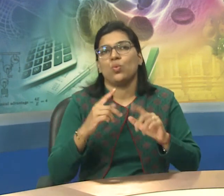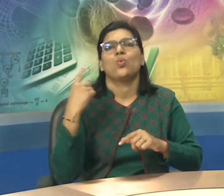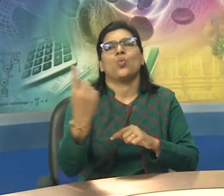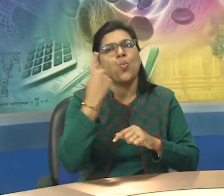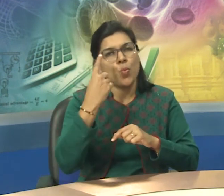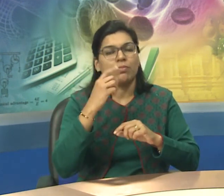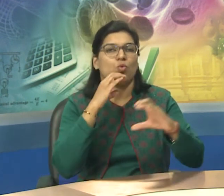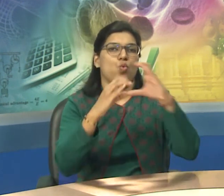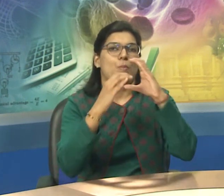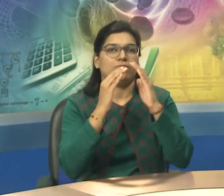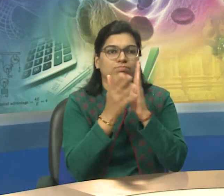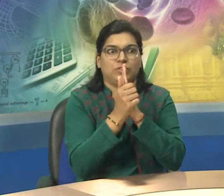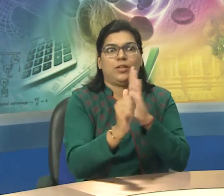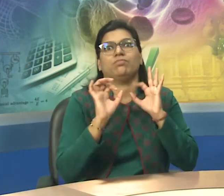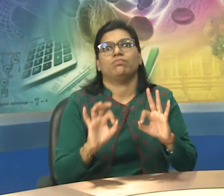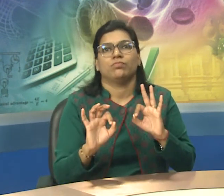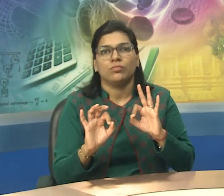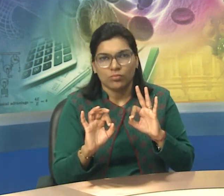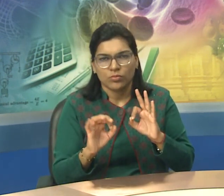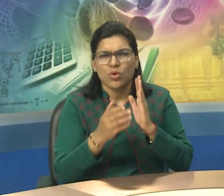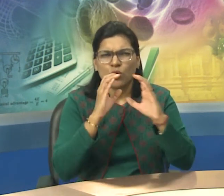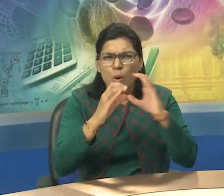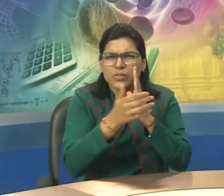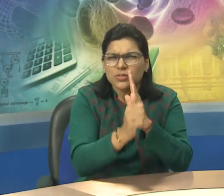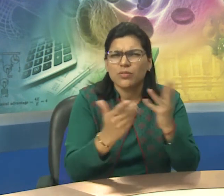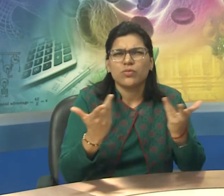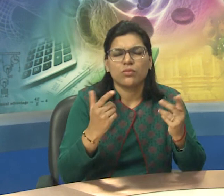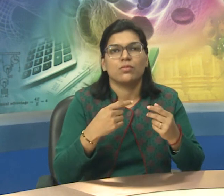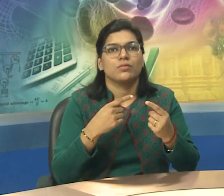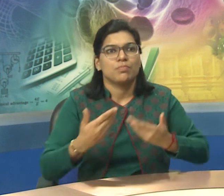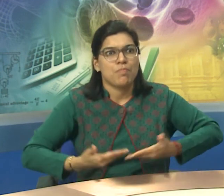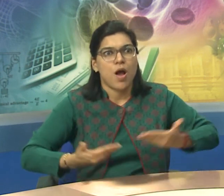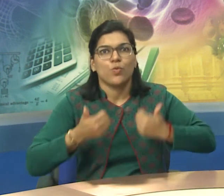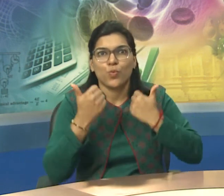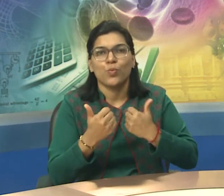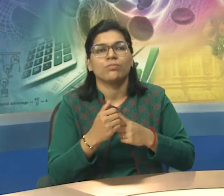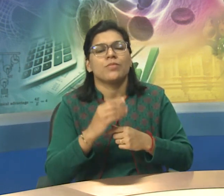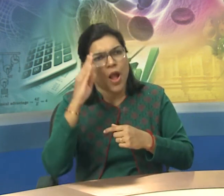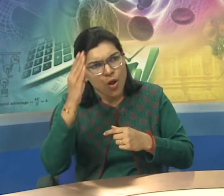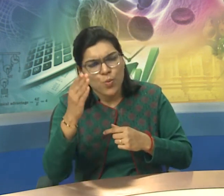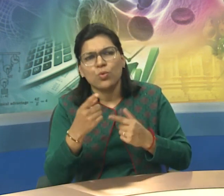are not so qualified as its focus